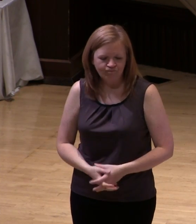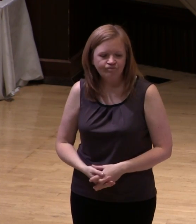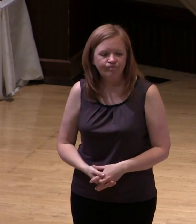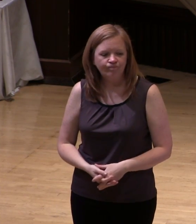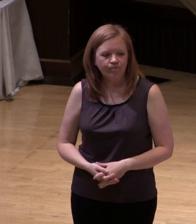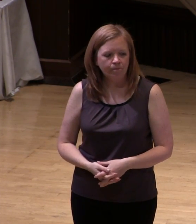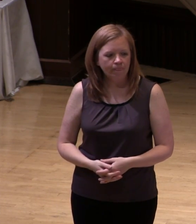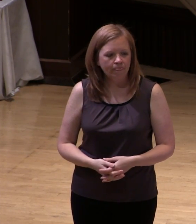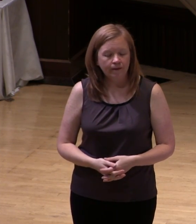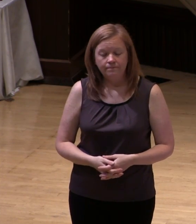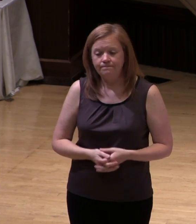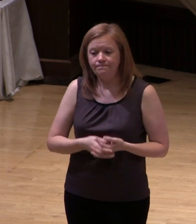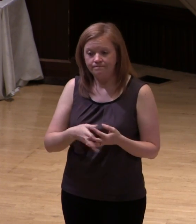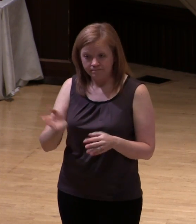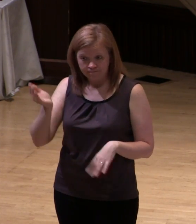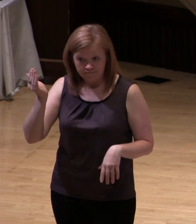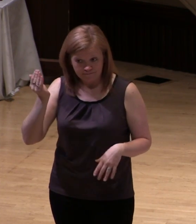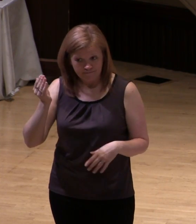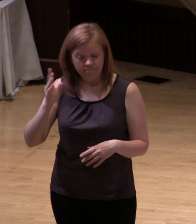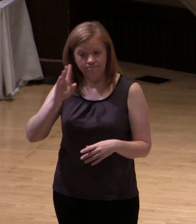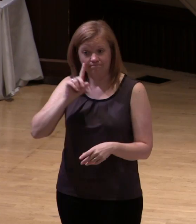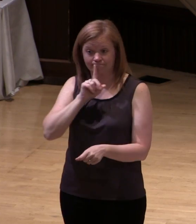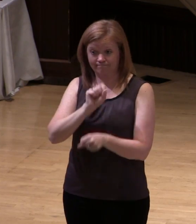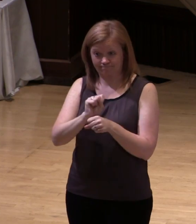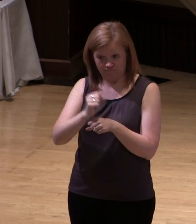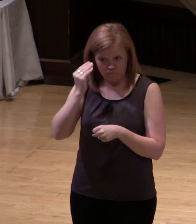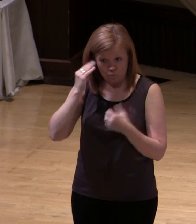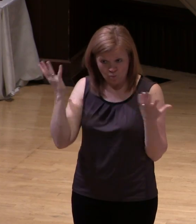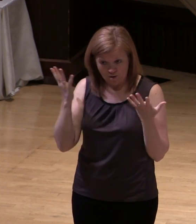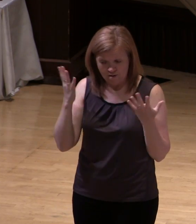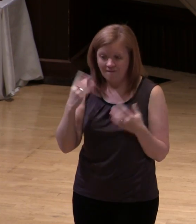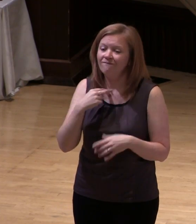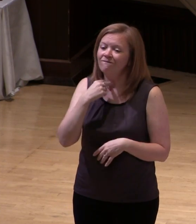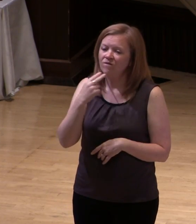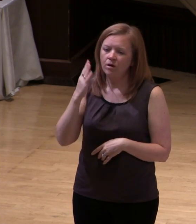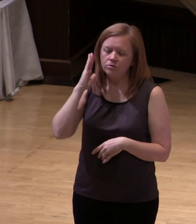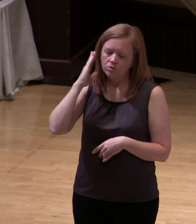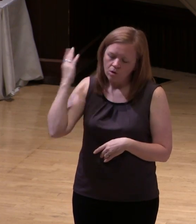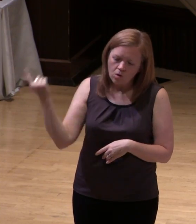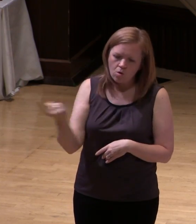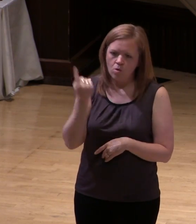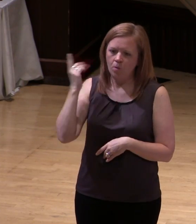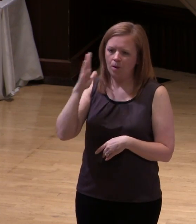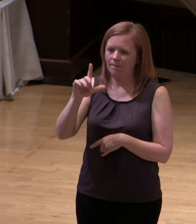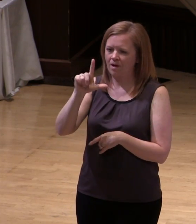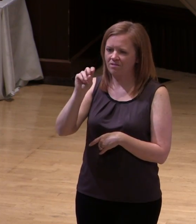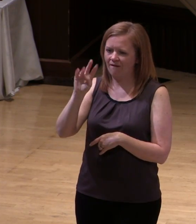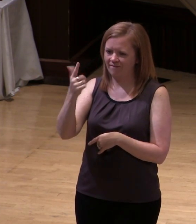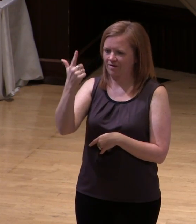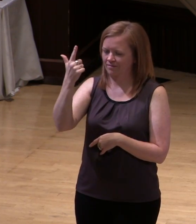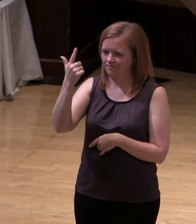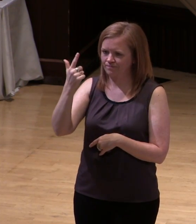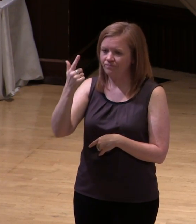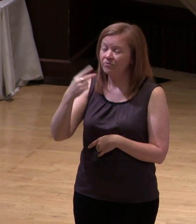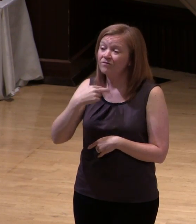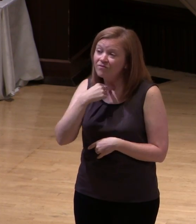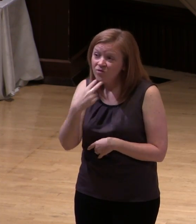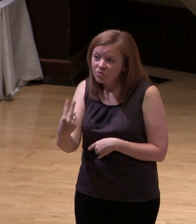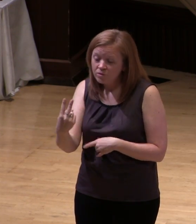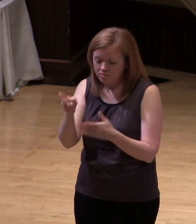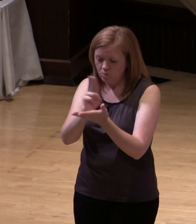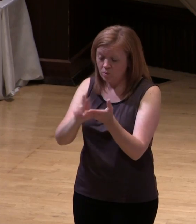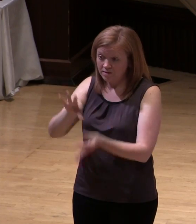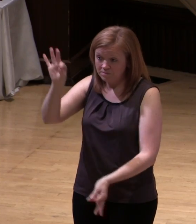Well, one thing we know is that the voice will always be loving. The voice of the Holy Spirit does not